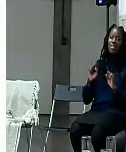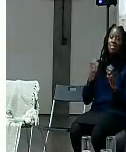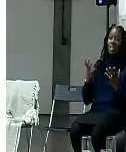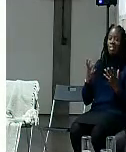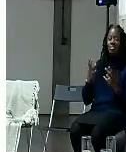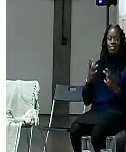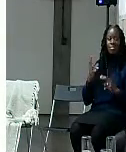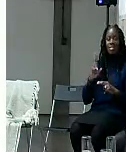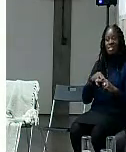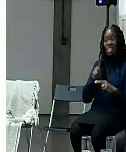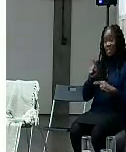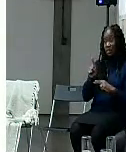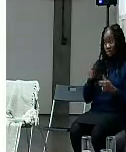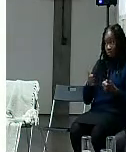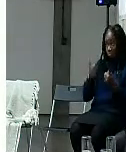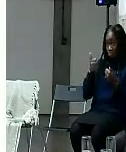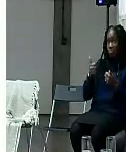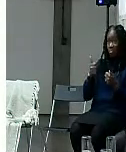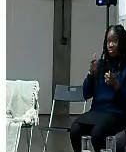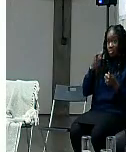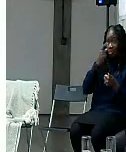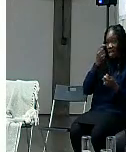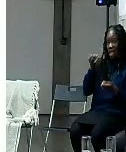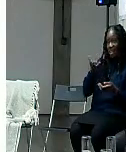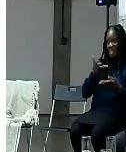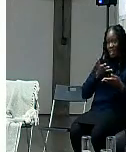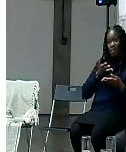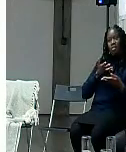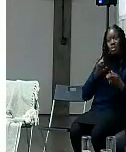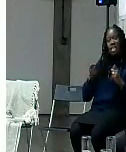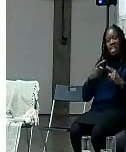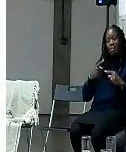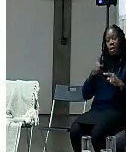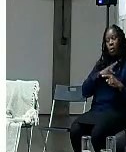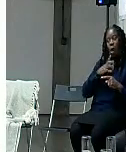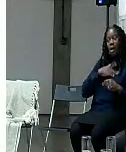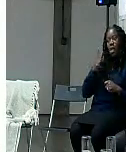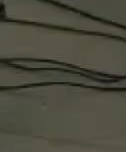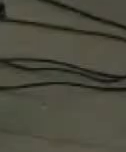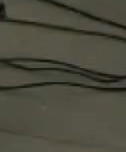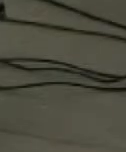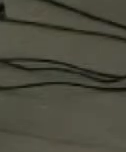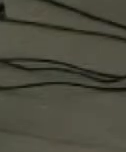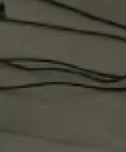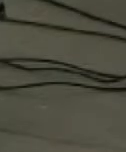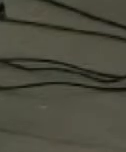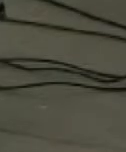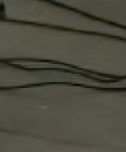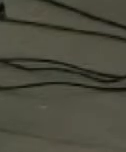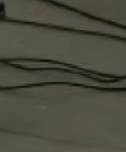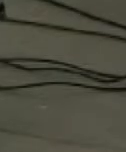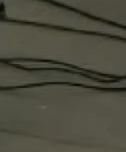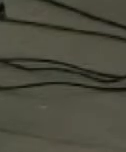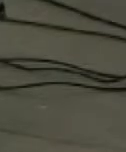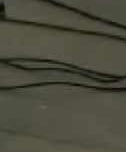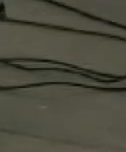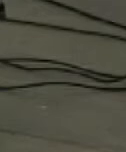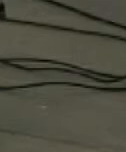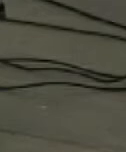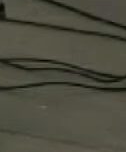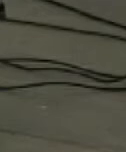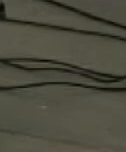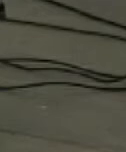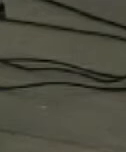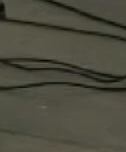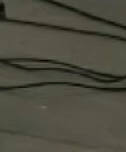if you don't mind, we'd love to have you as our friends of UFSC. We need friends. We do. Thank